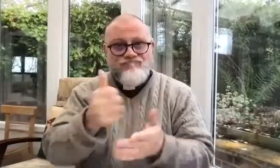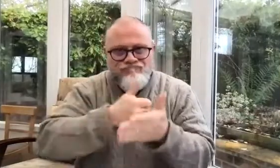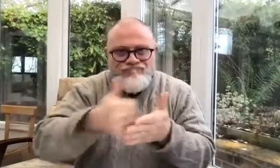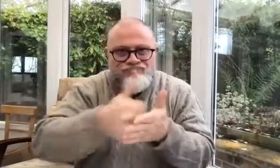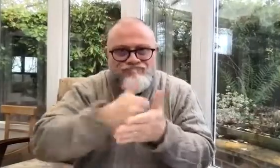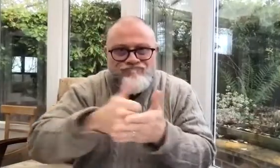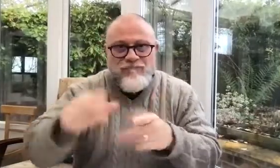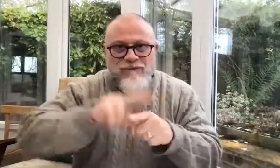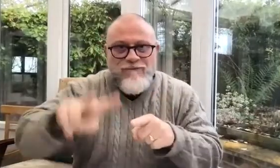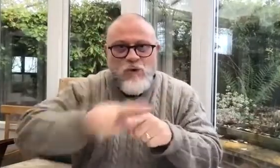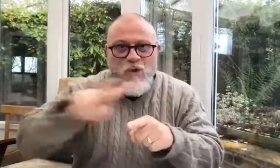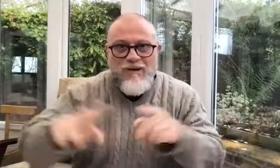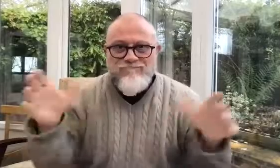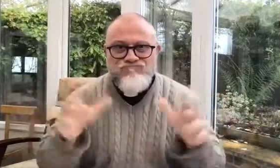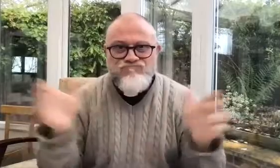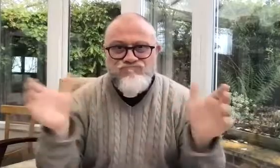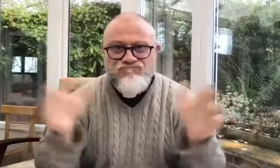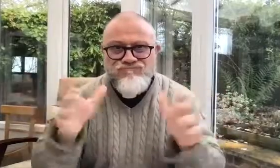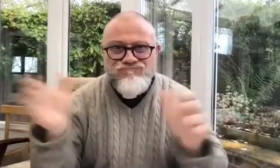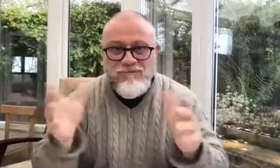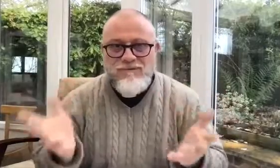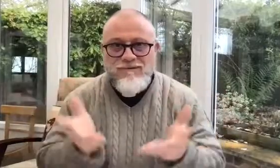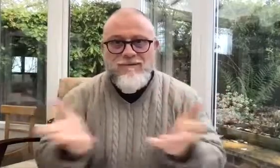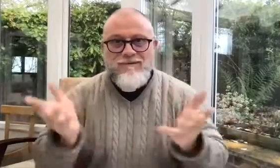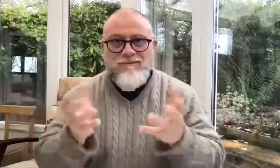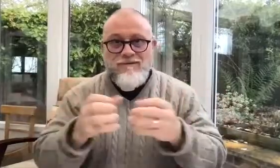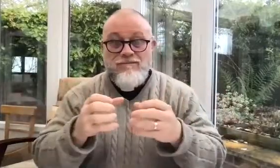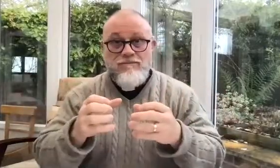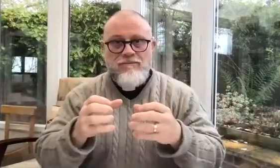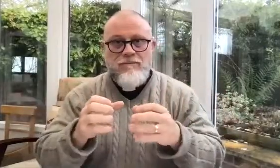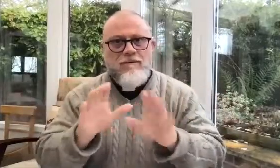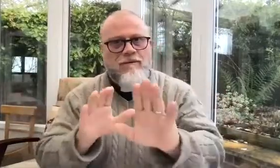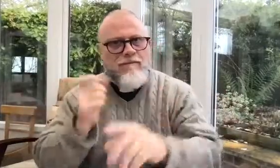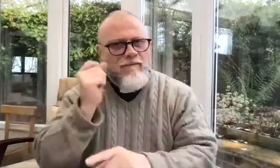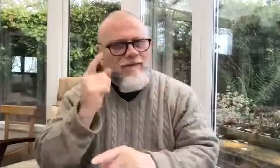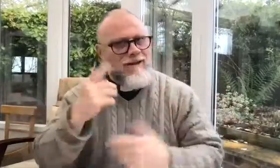So that's why it's important to regularly meet every 2 weeks.